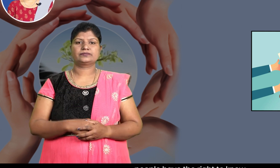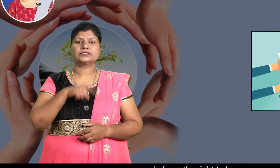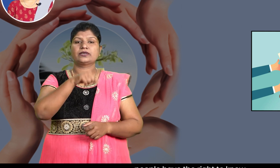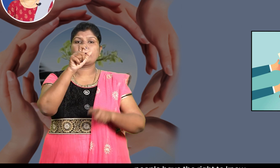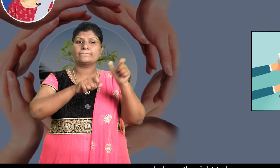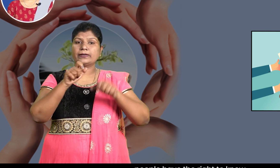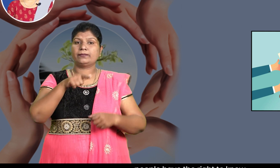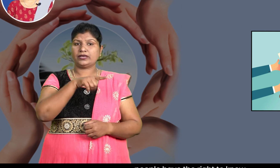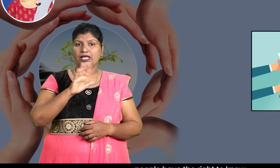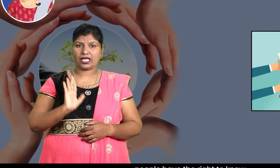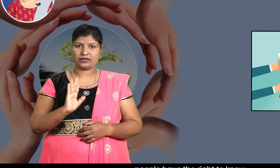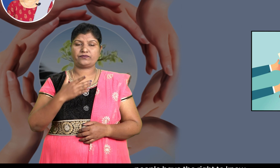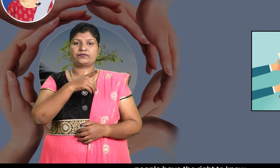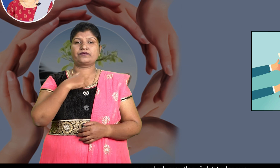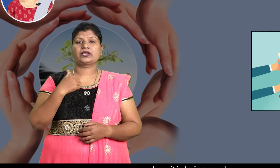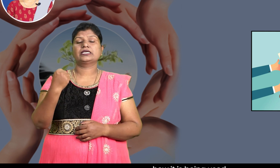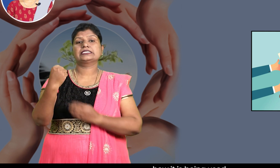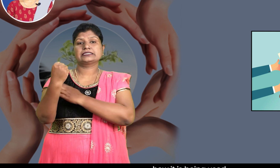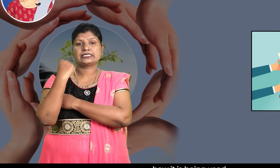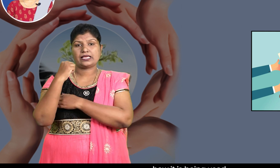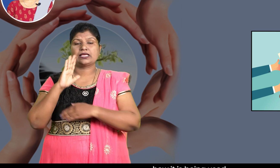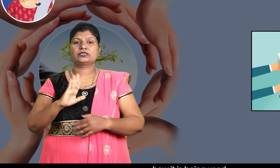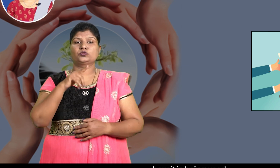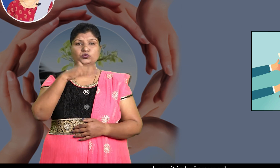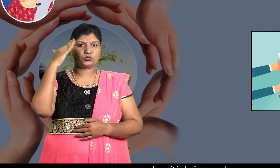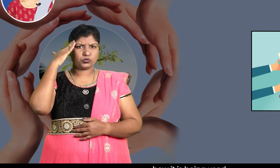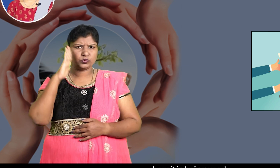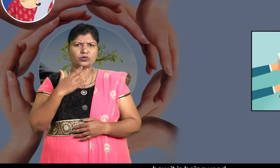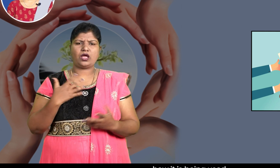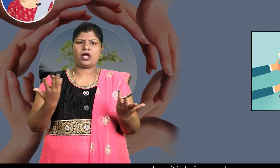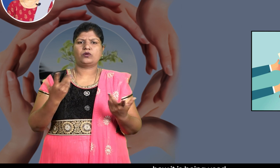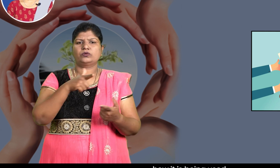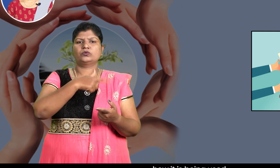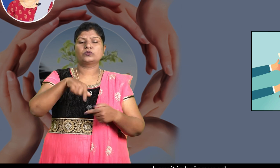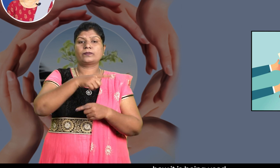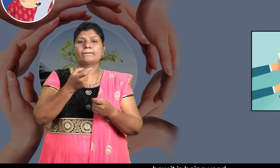have the right to know how it is being used.